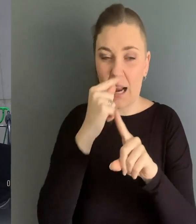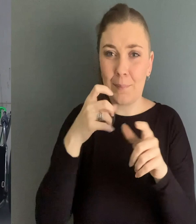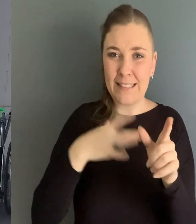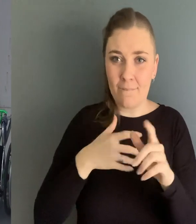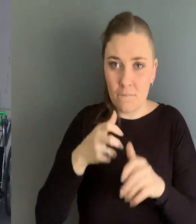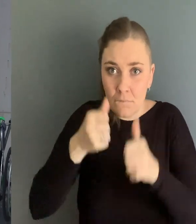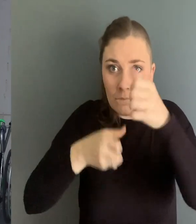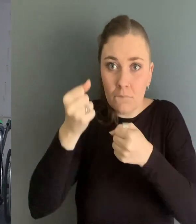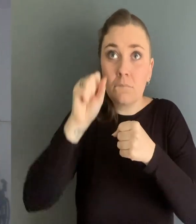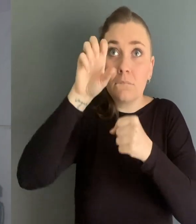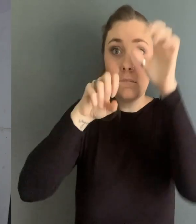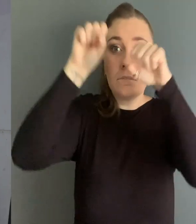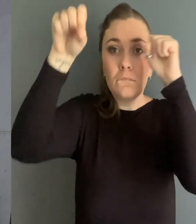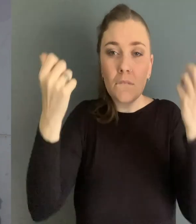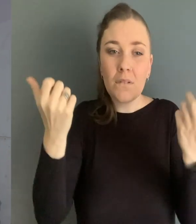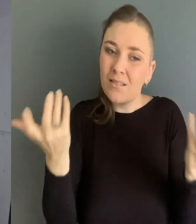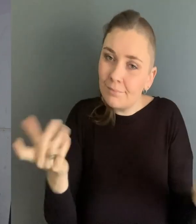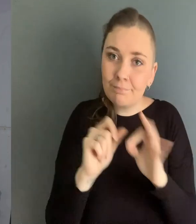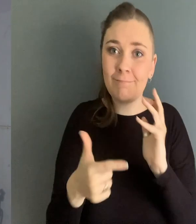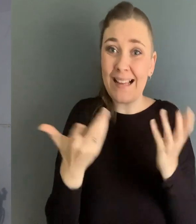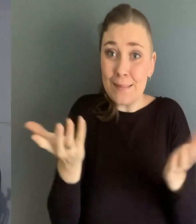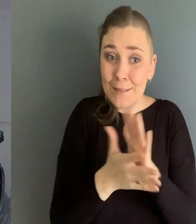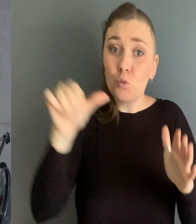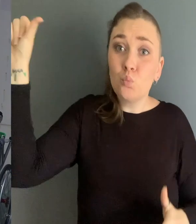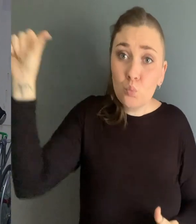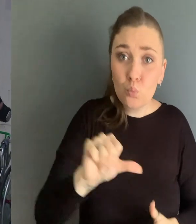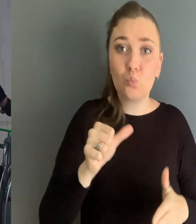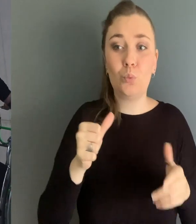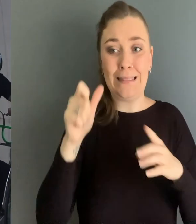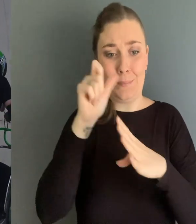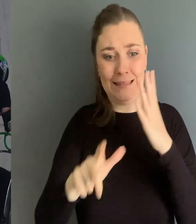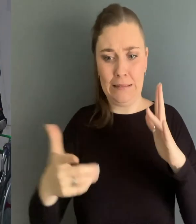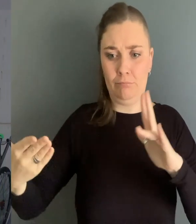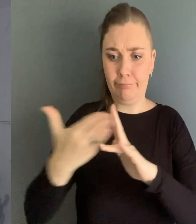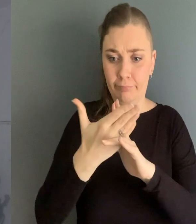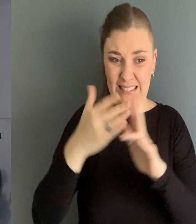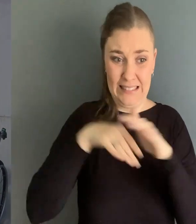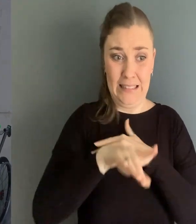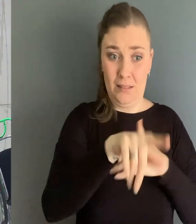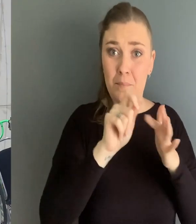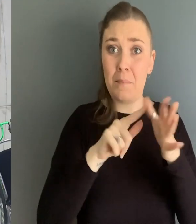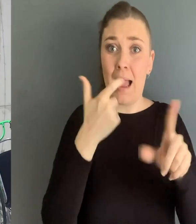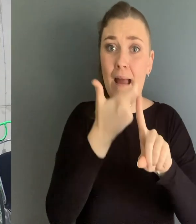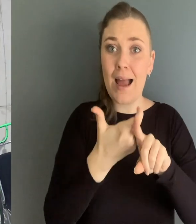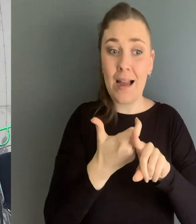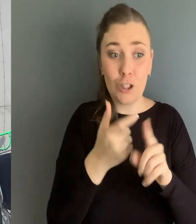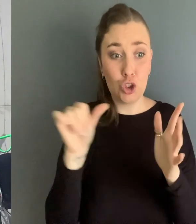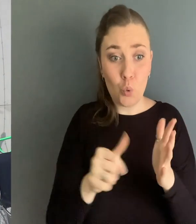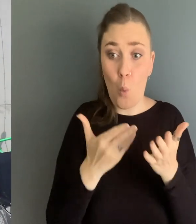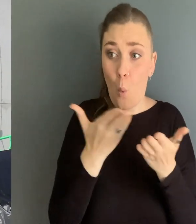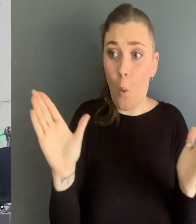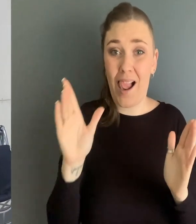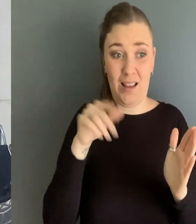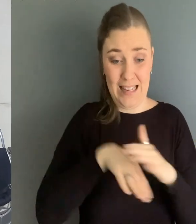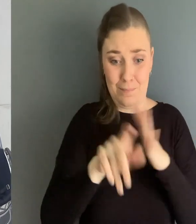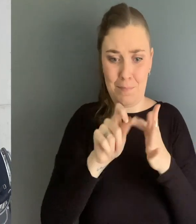underlying need for disability access to be built into that skate park to enable people with disabilities and other park users to access the full features of the park